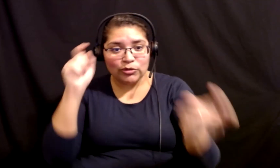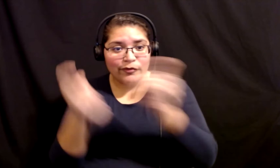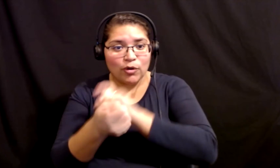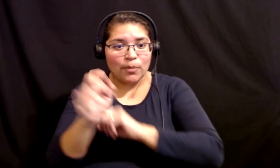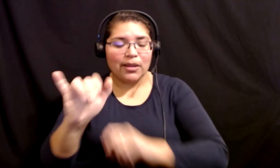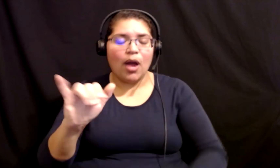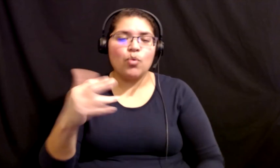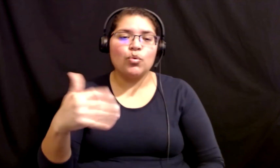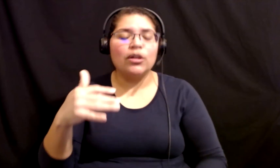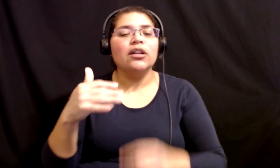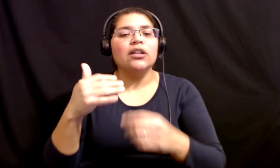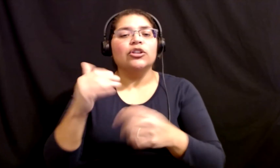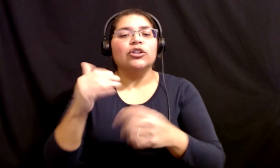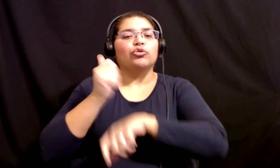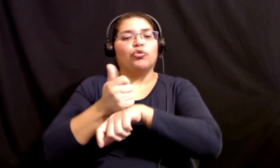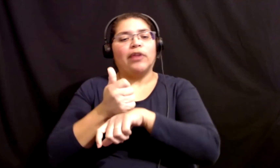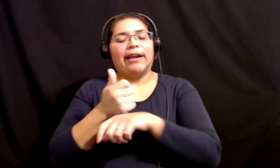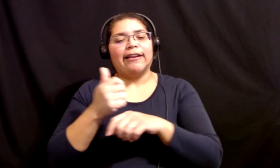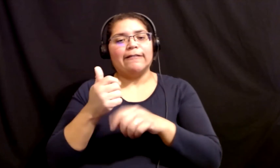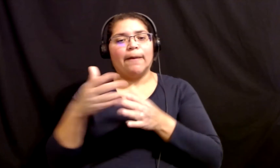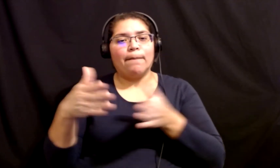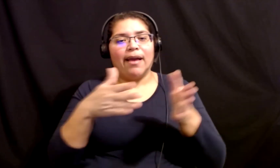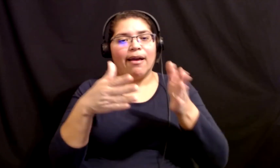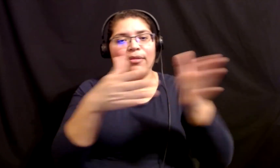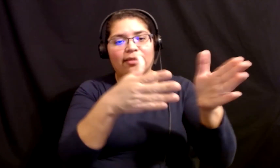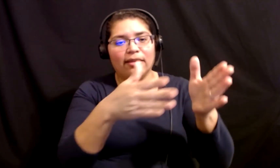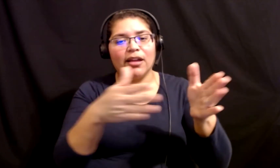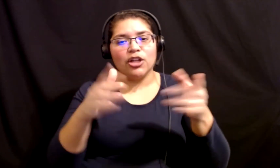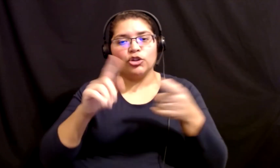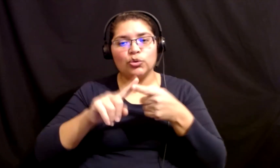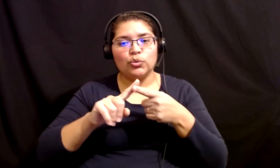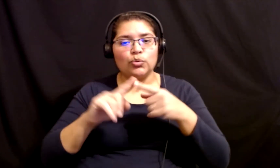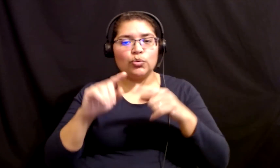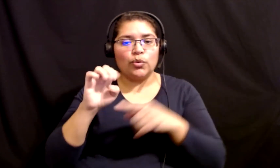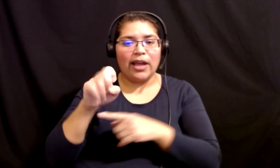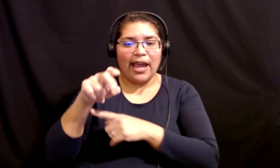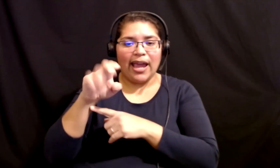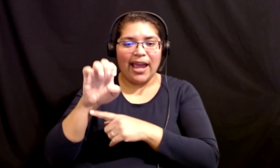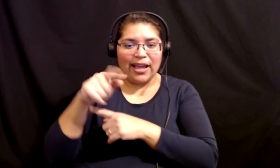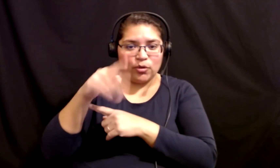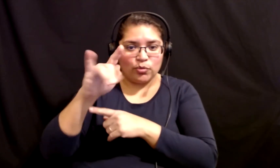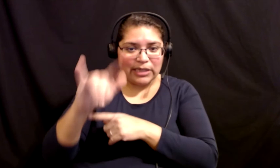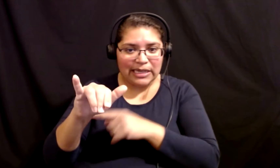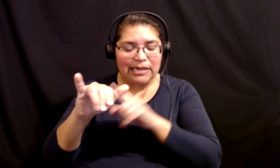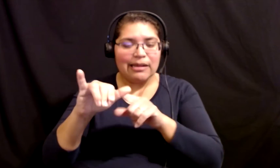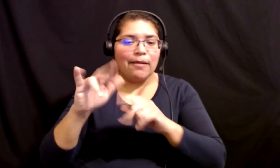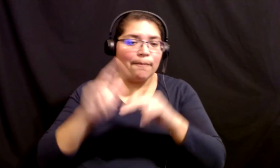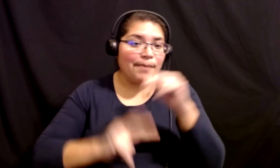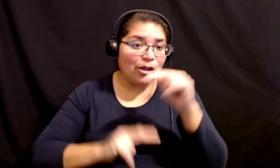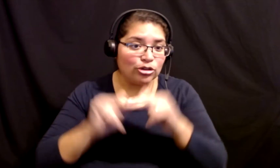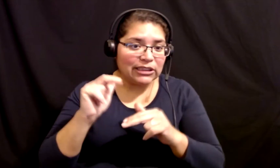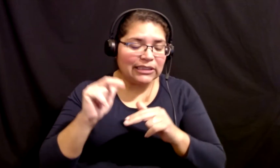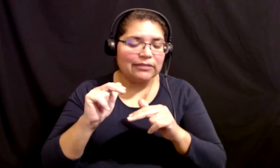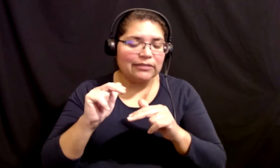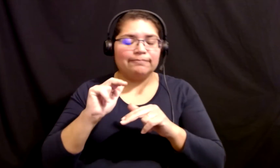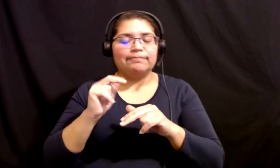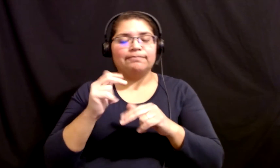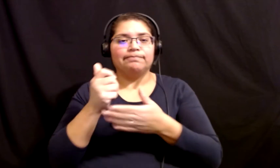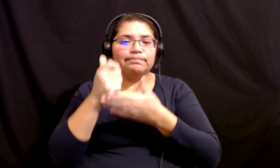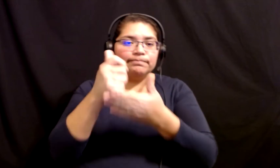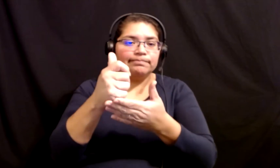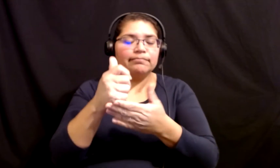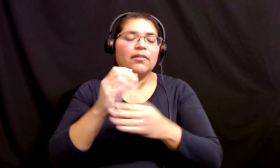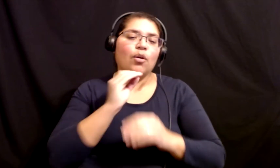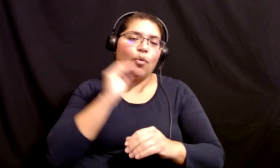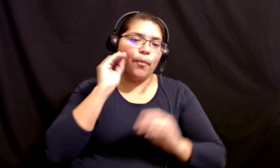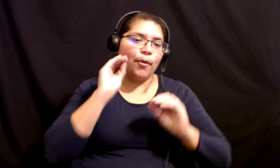it is to create a path into equity building, you know, and homeownership obviously